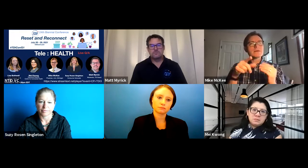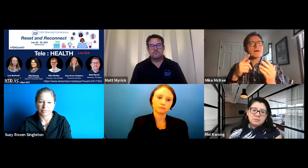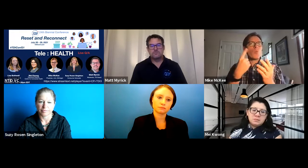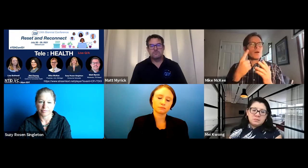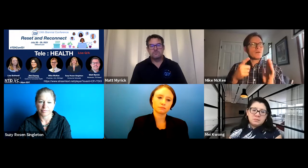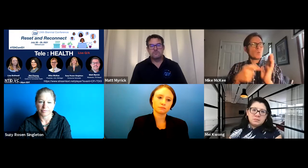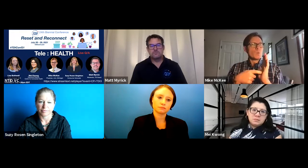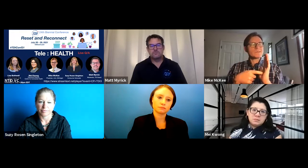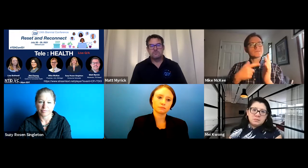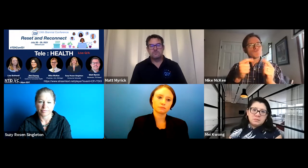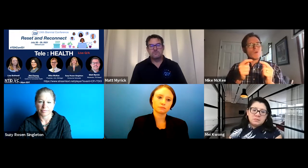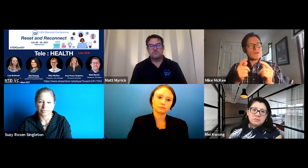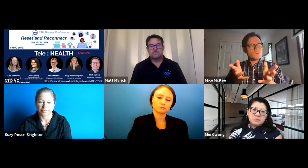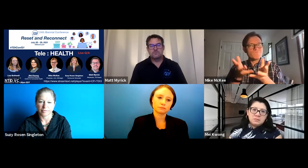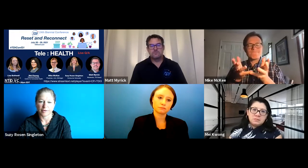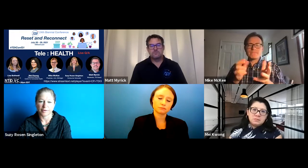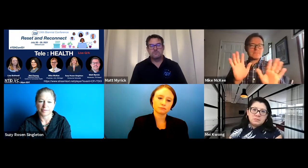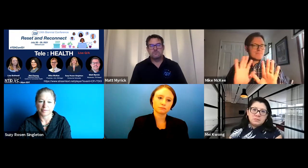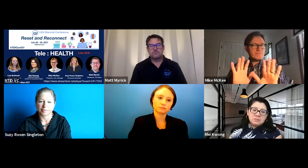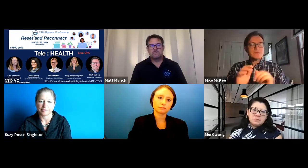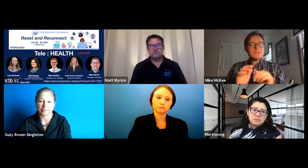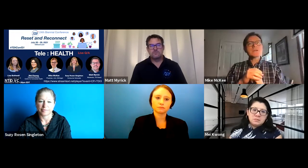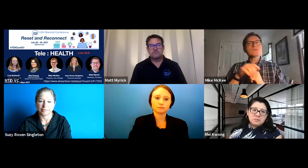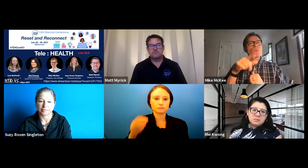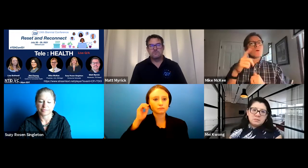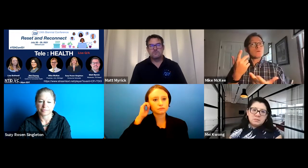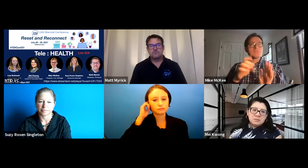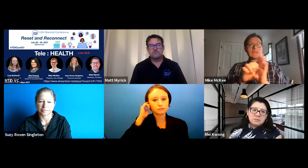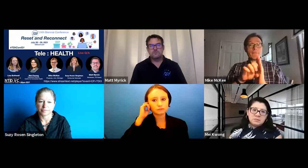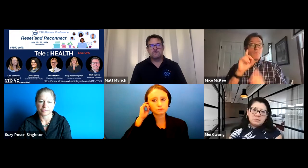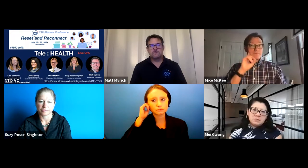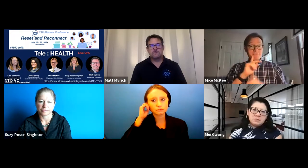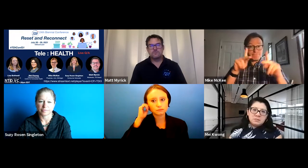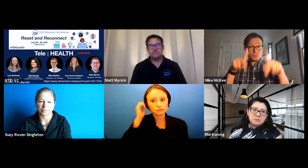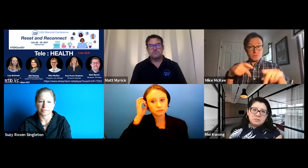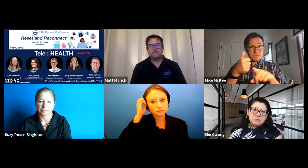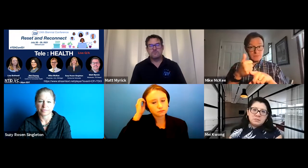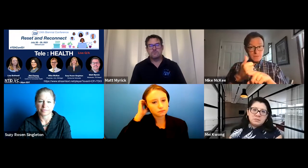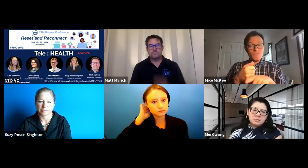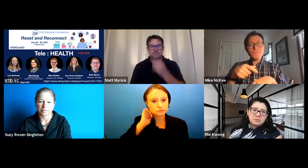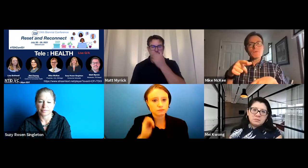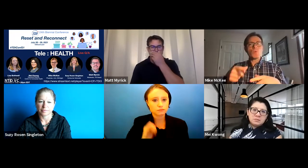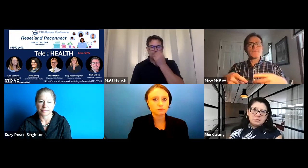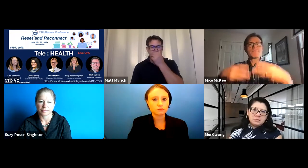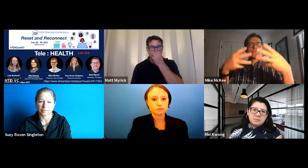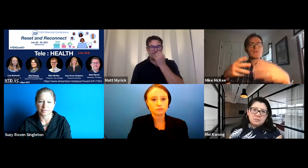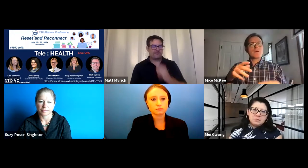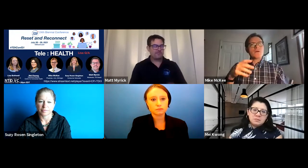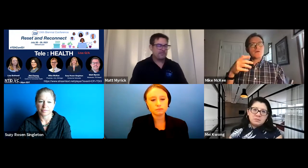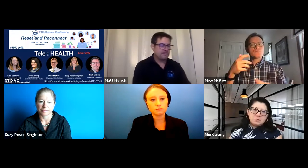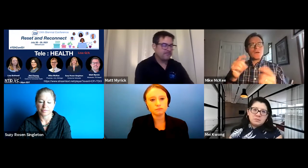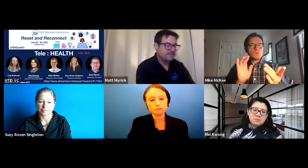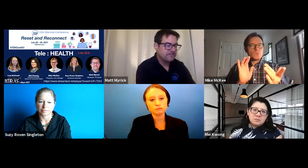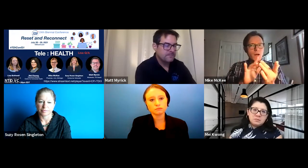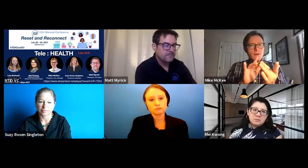For my hearing colleagues, one thing I've noticed, I'll sort of discourage you for this. So